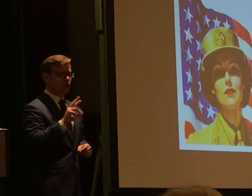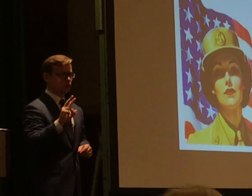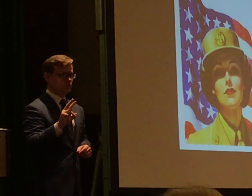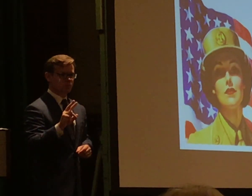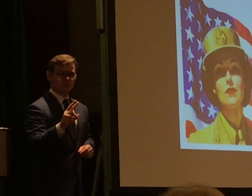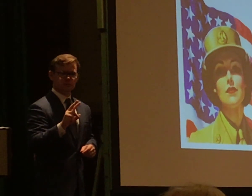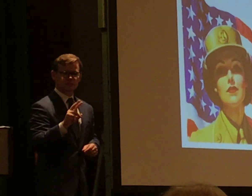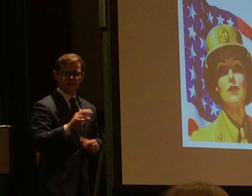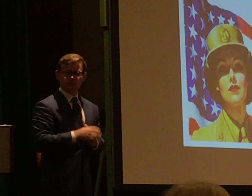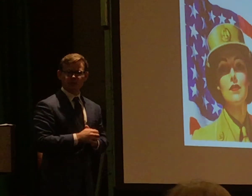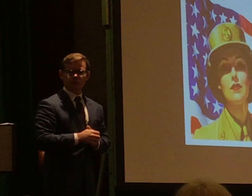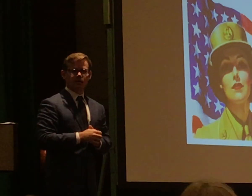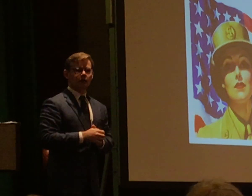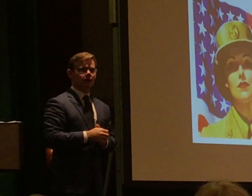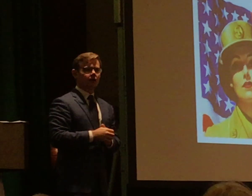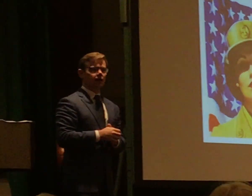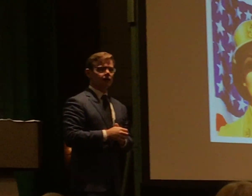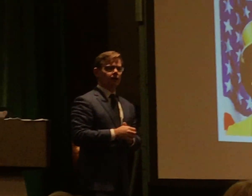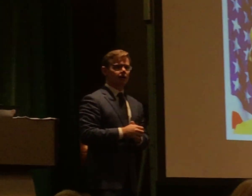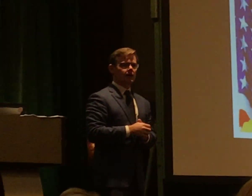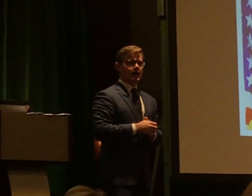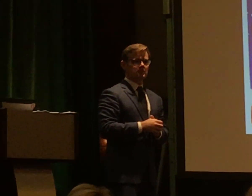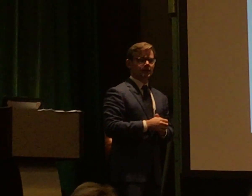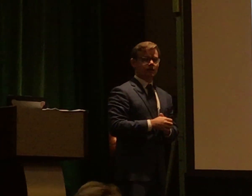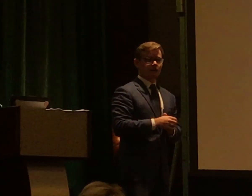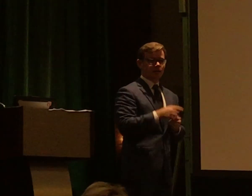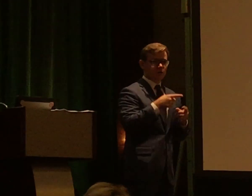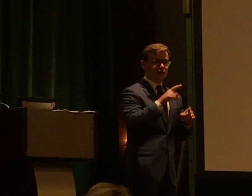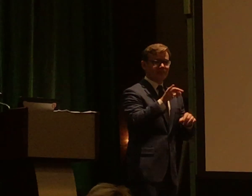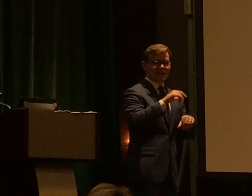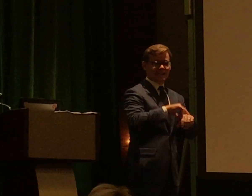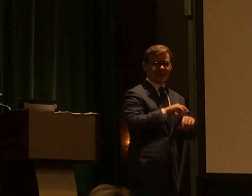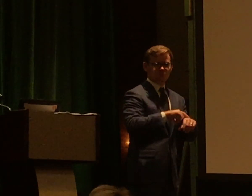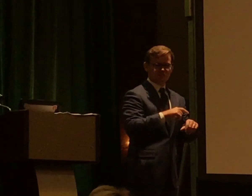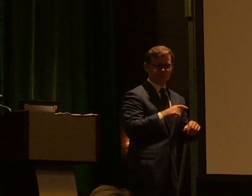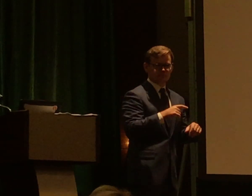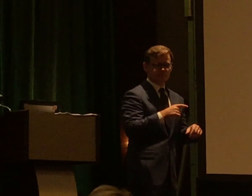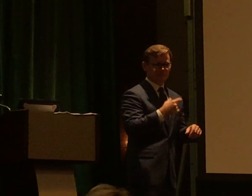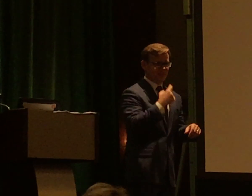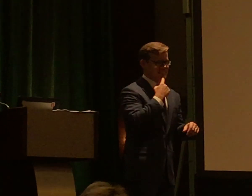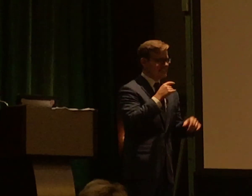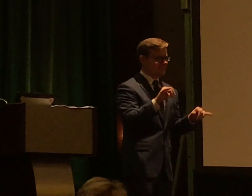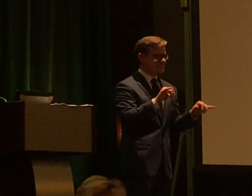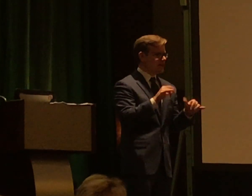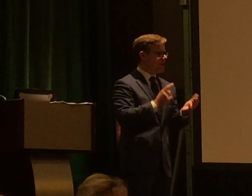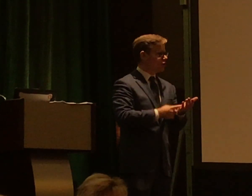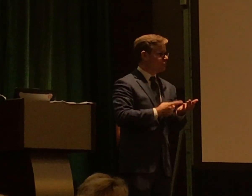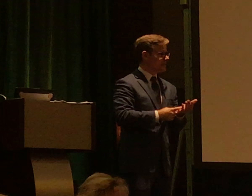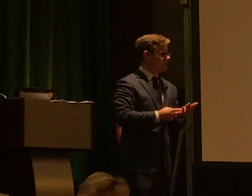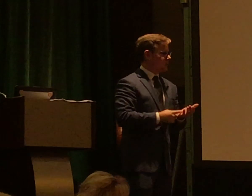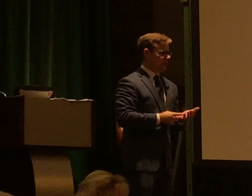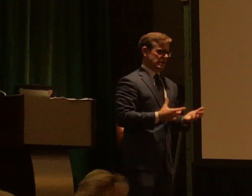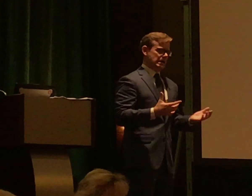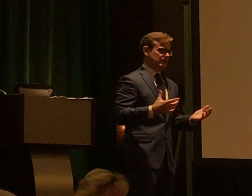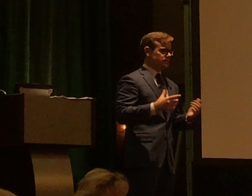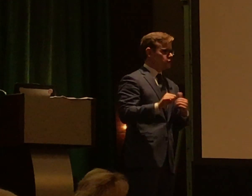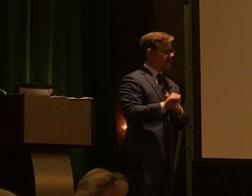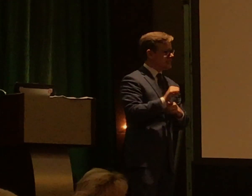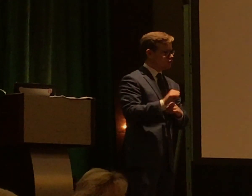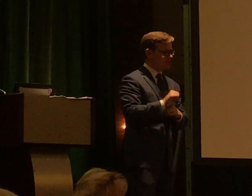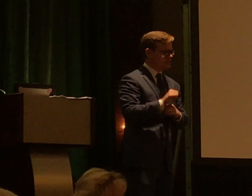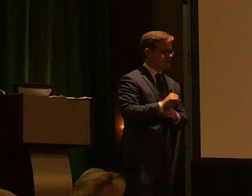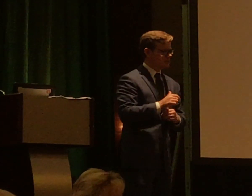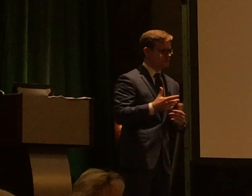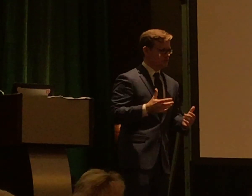WAC, which was instilled in World War II. And at that time, they used